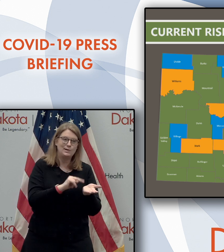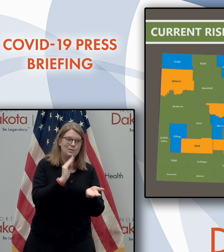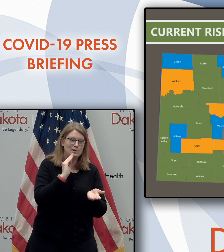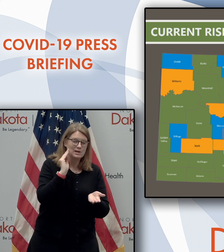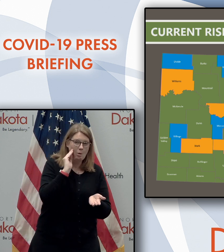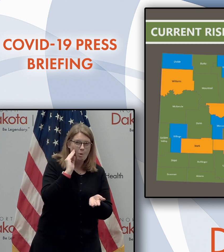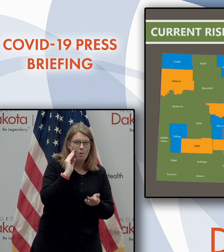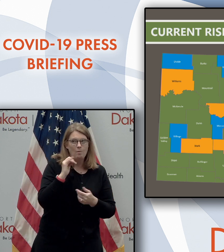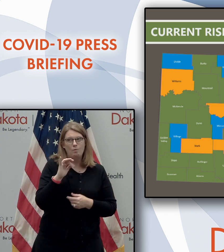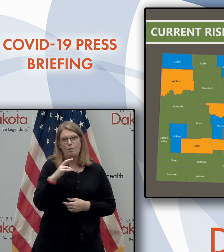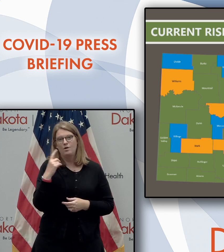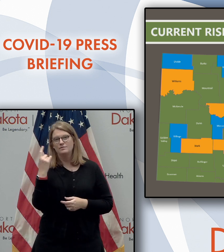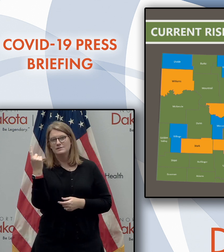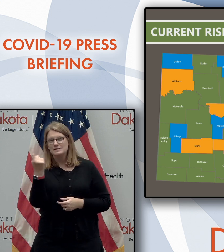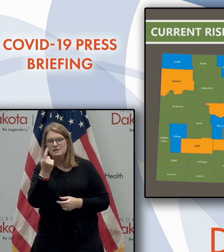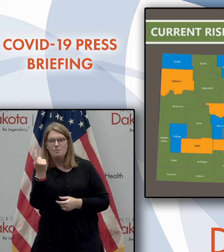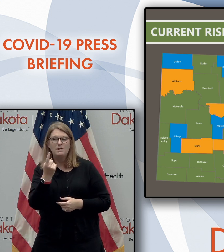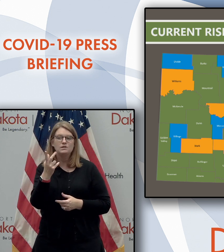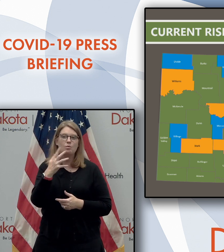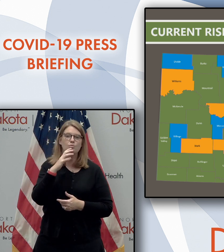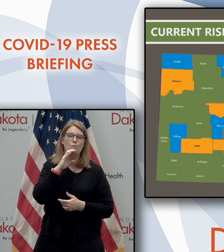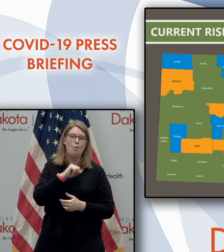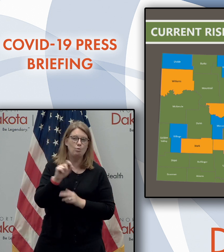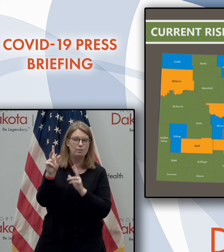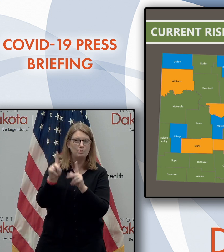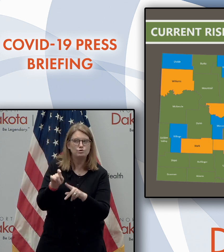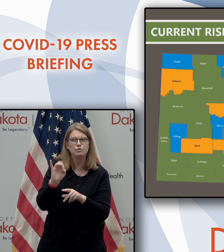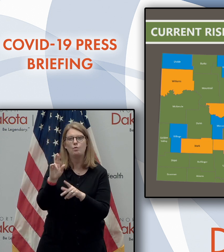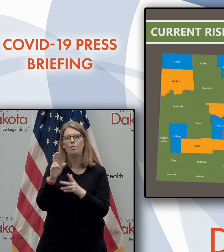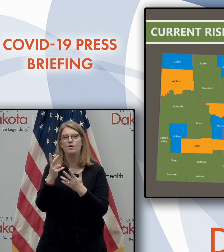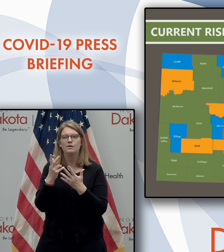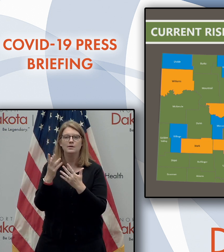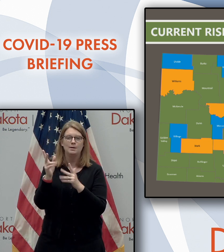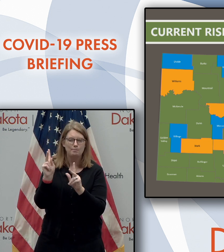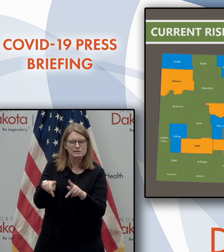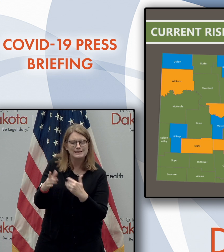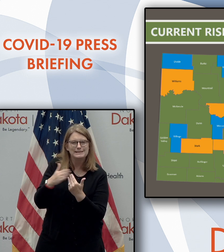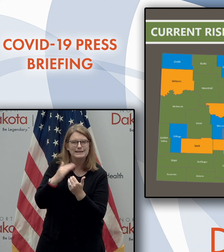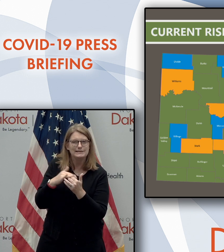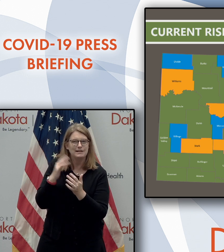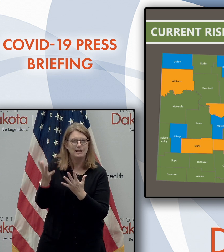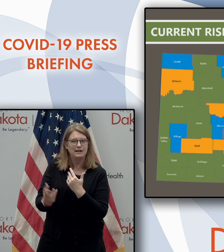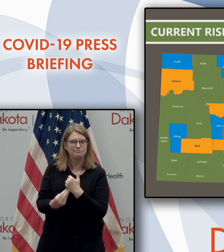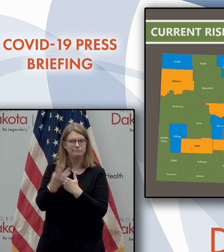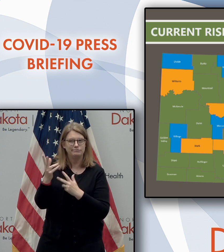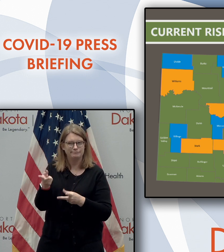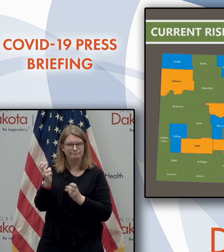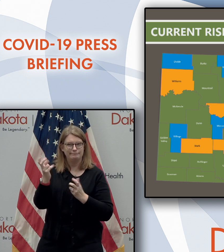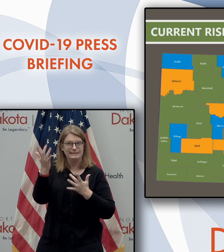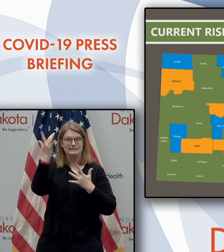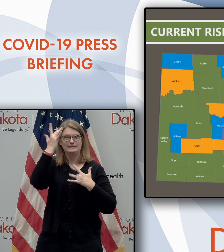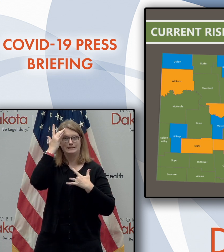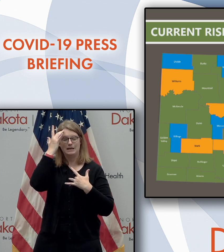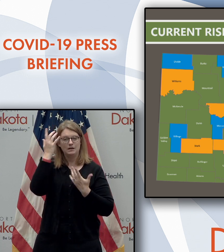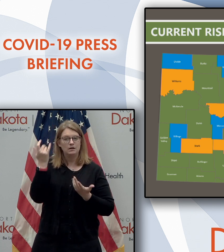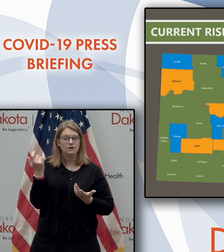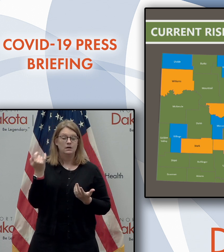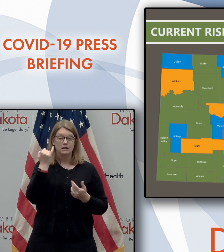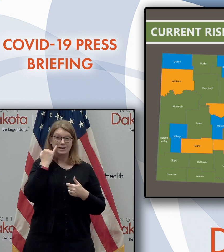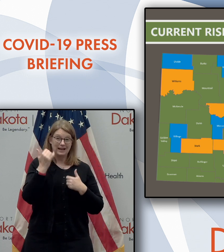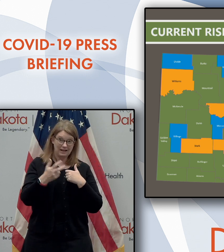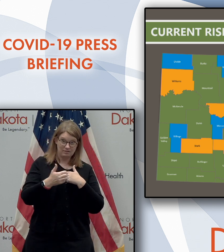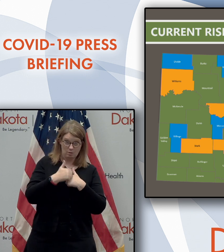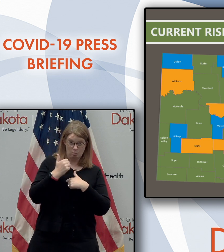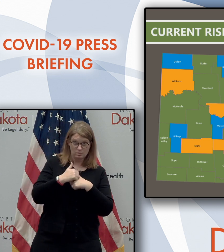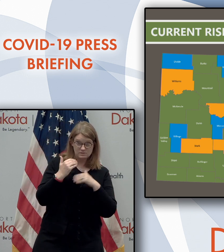someone who's not in long-term care but might be considered a vulnerable adult, just because the risk levels are higher. So when risk levels are